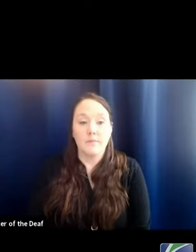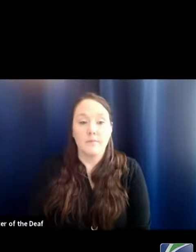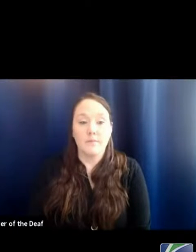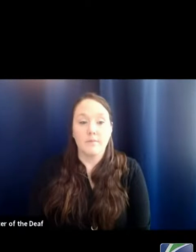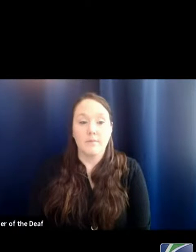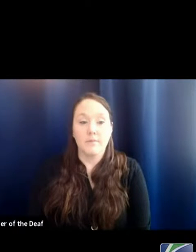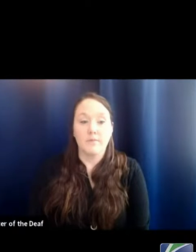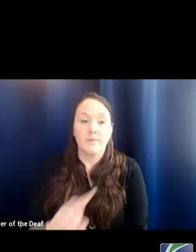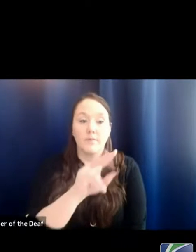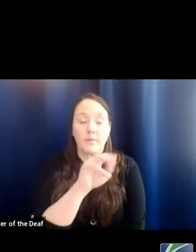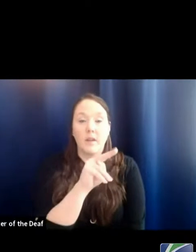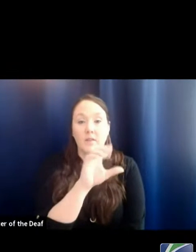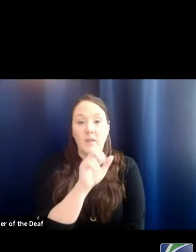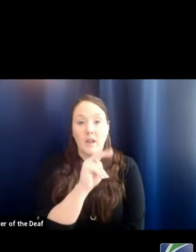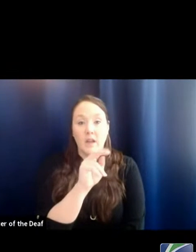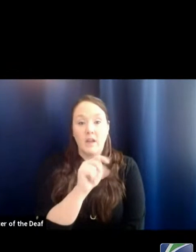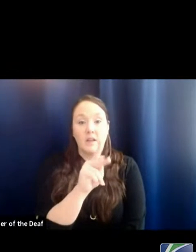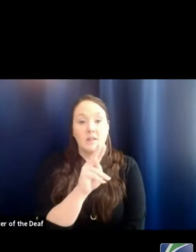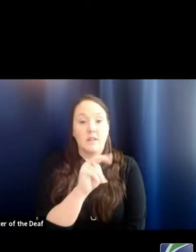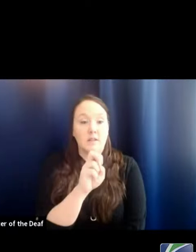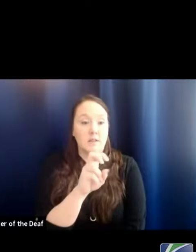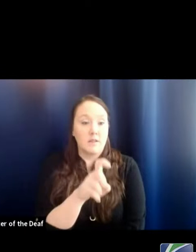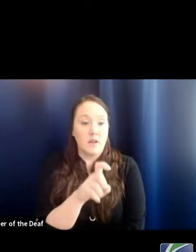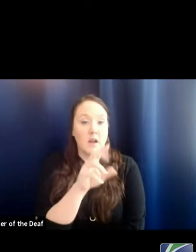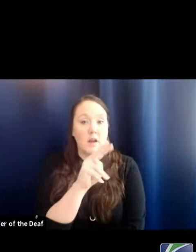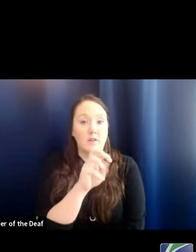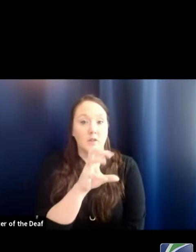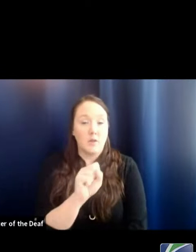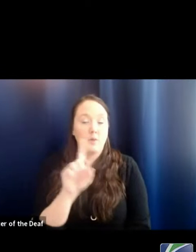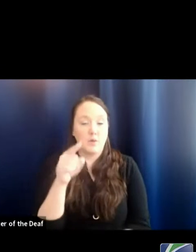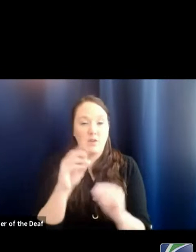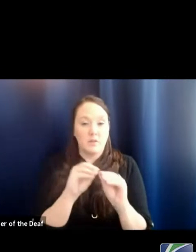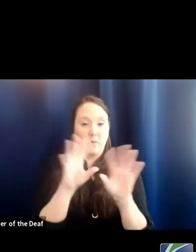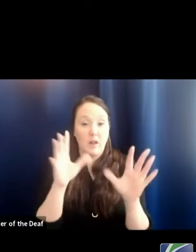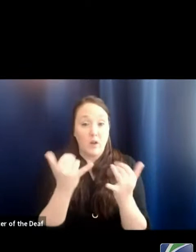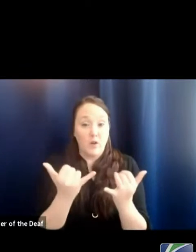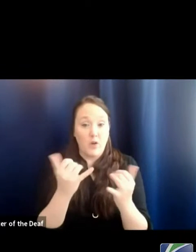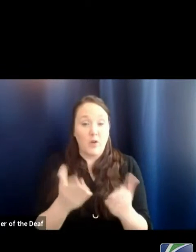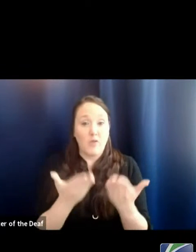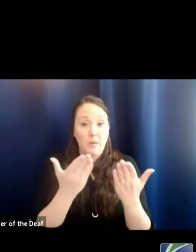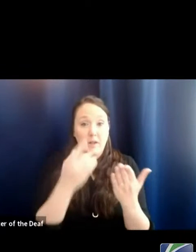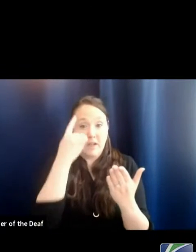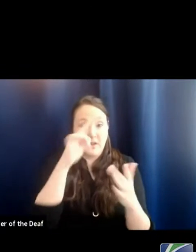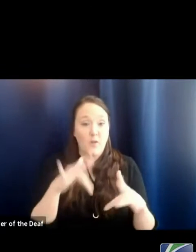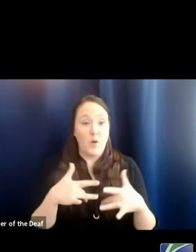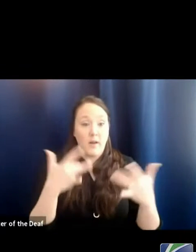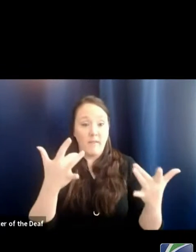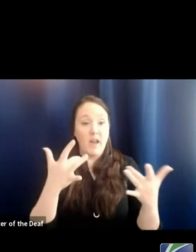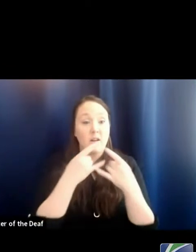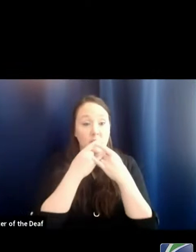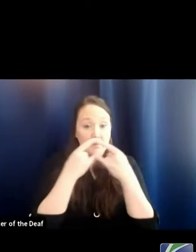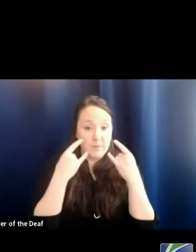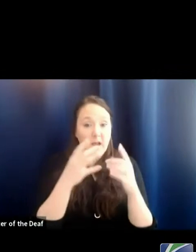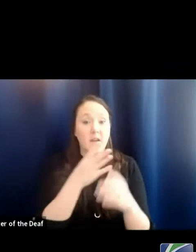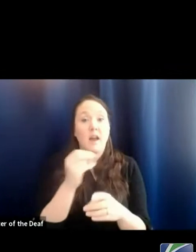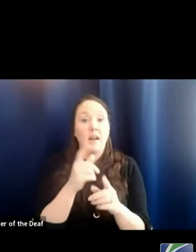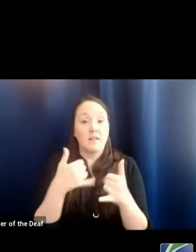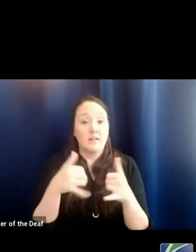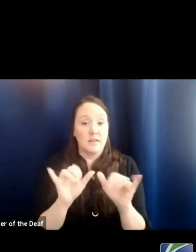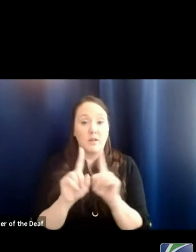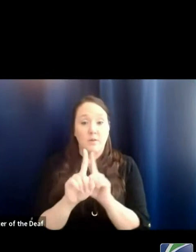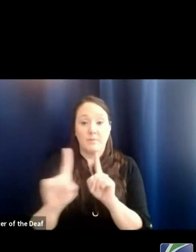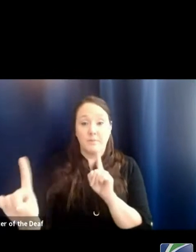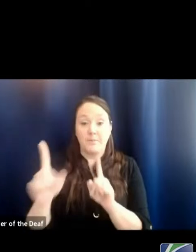From Vincent with Knox News, just to be totally clear, the current recommendations for events are to wear a mask and keep physically distant,